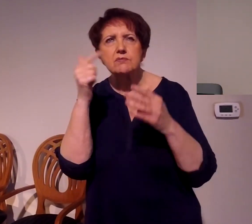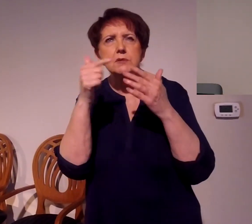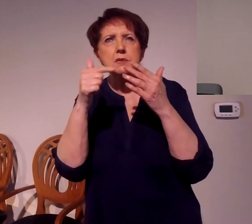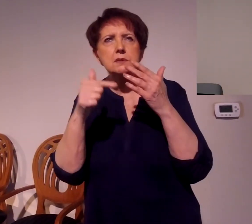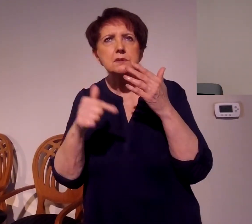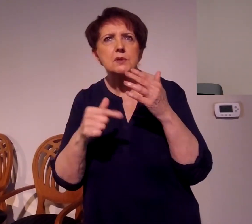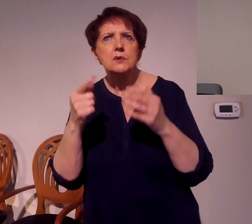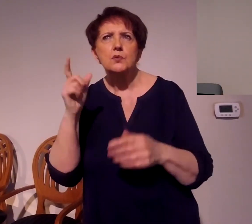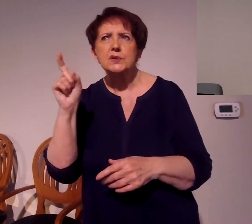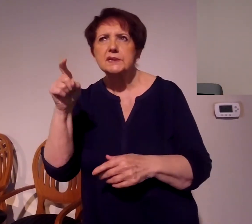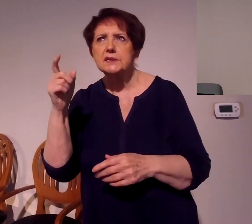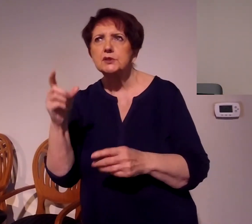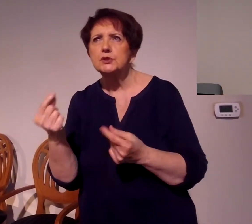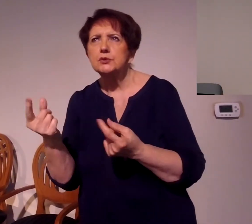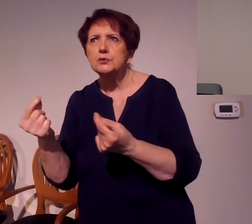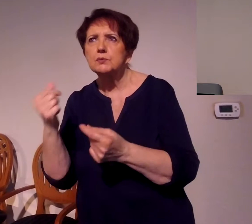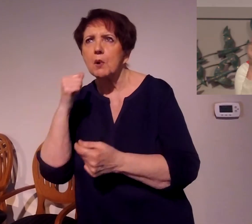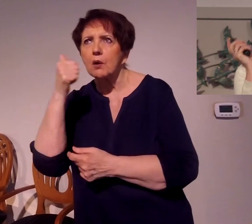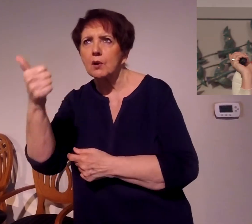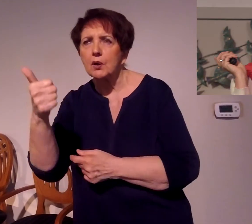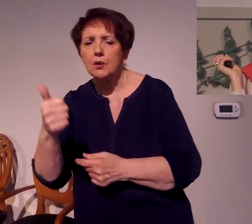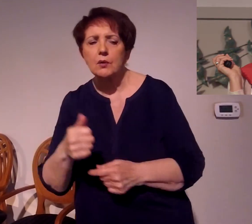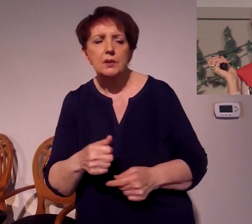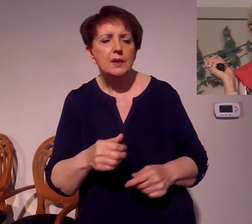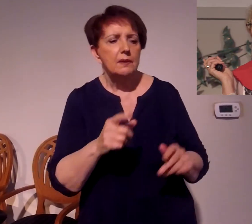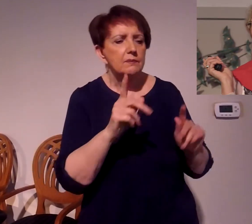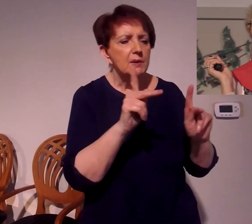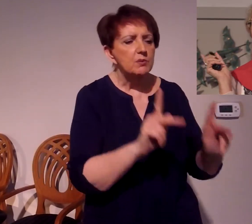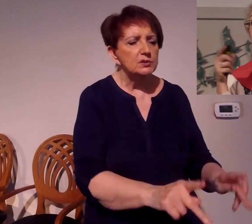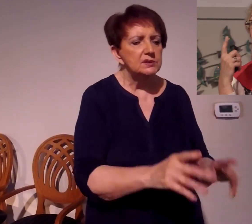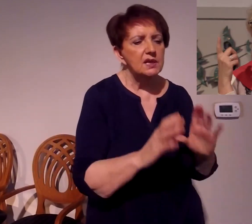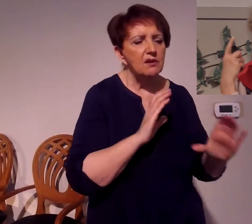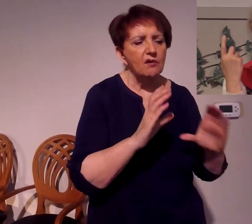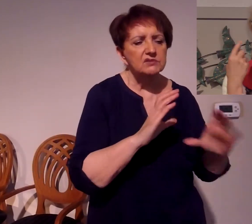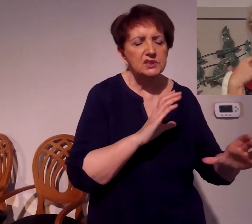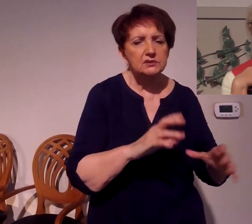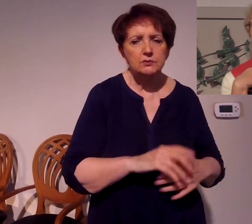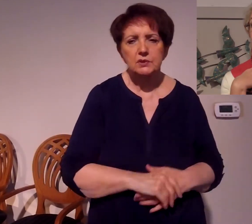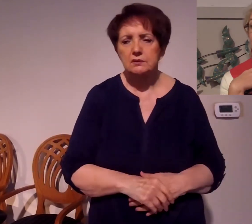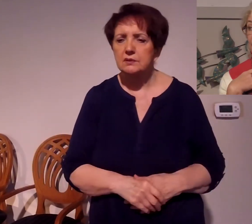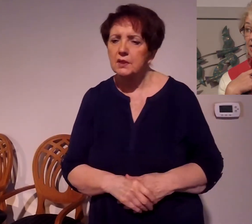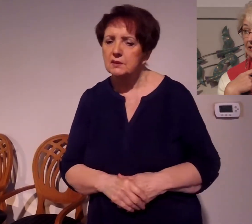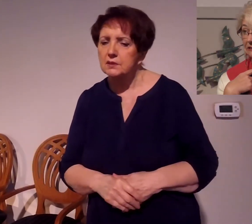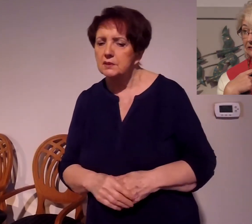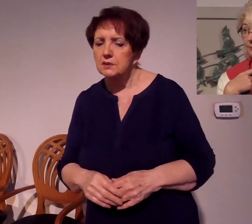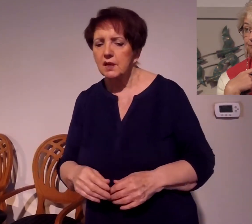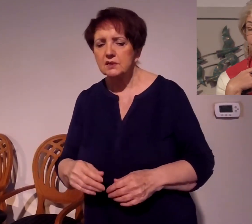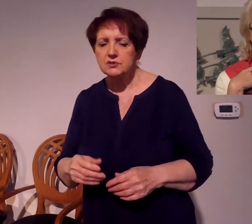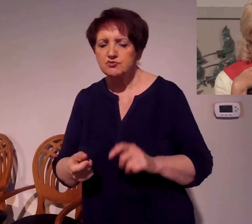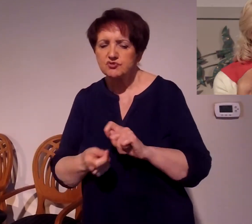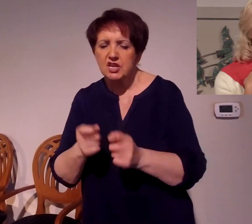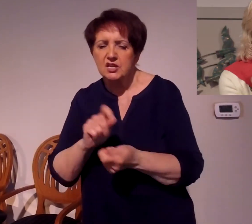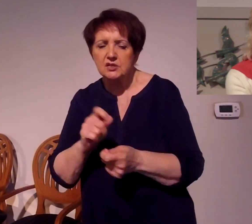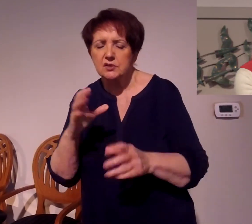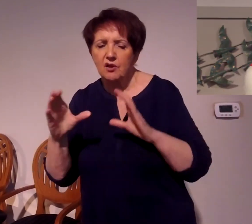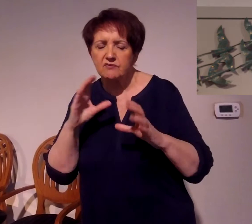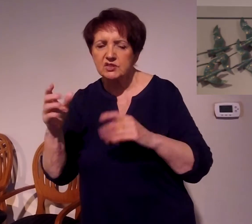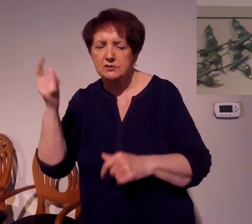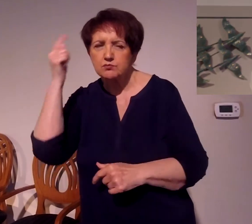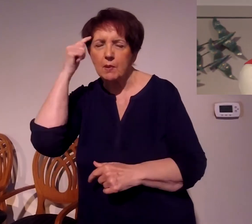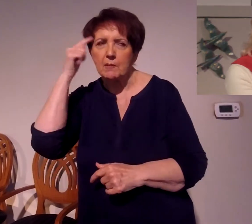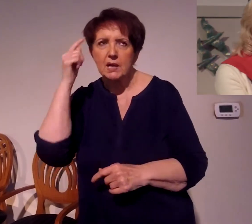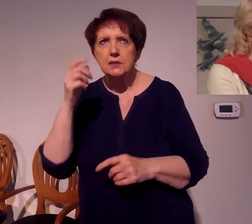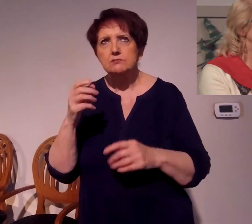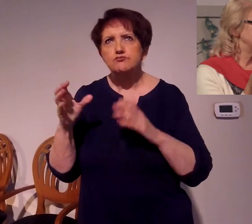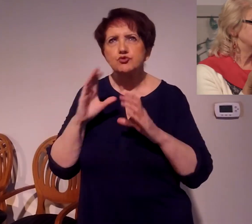needed to do tomorrow, that person I had a conversation with, and I redid the whole conversation in my mind. I